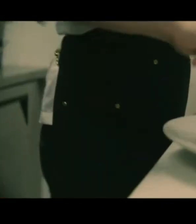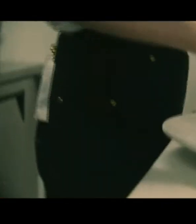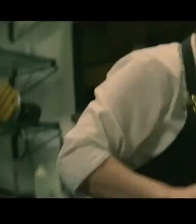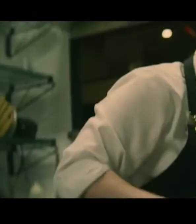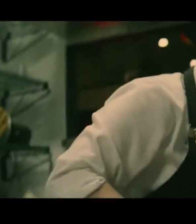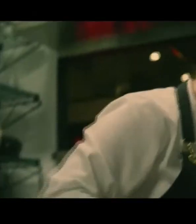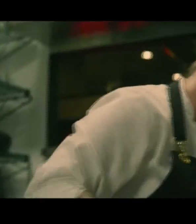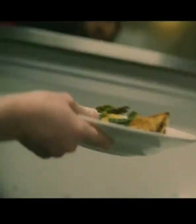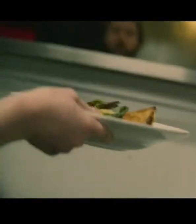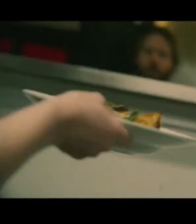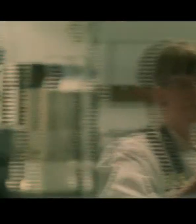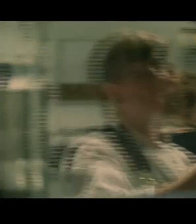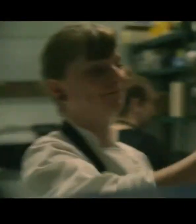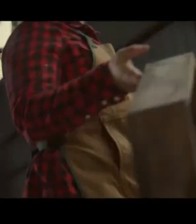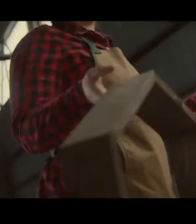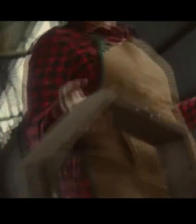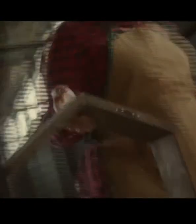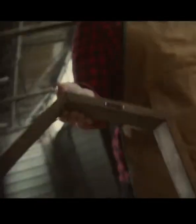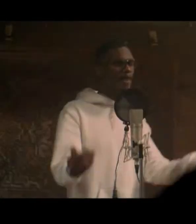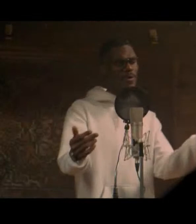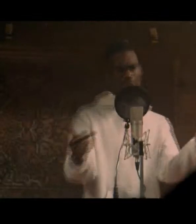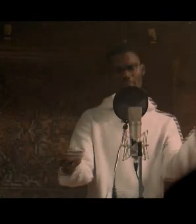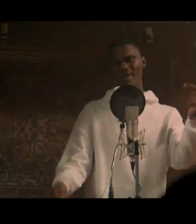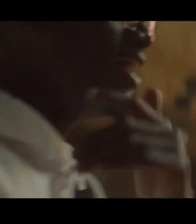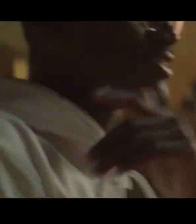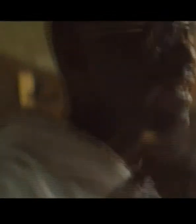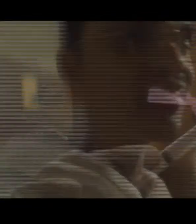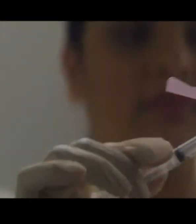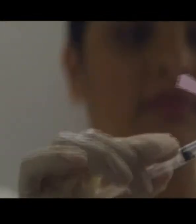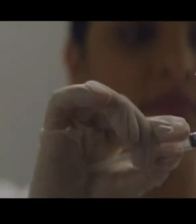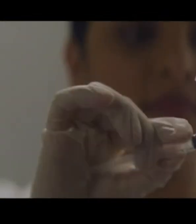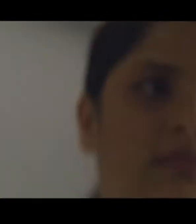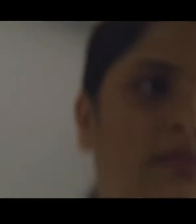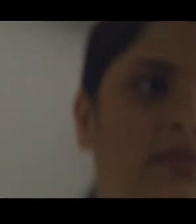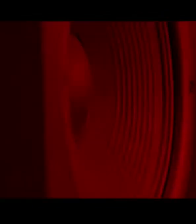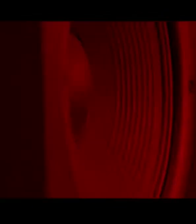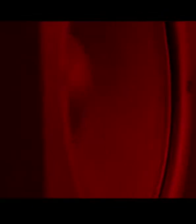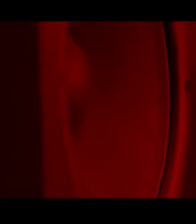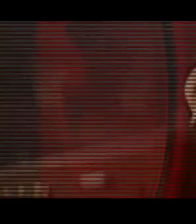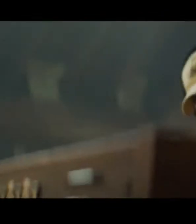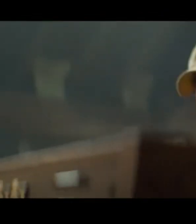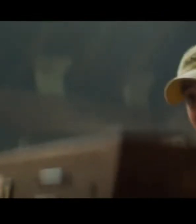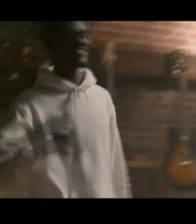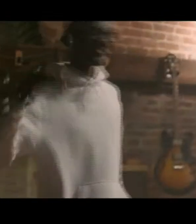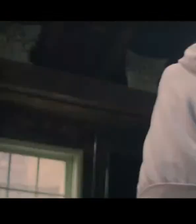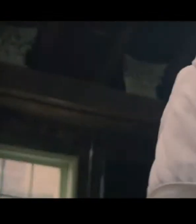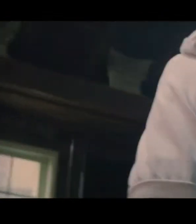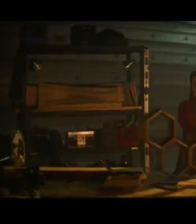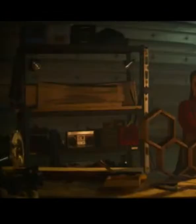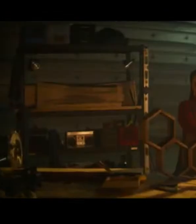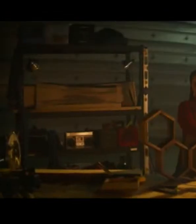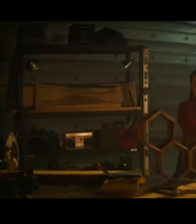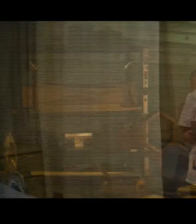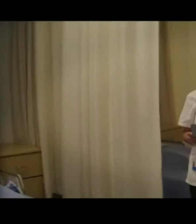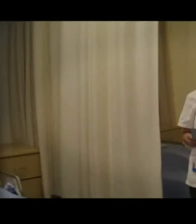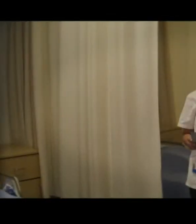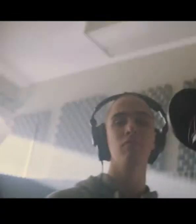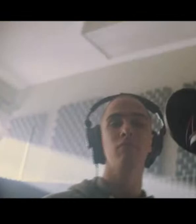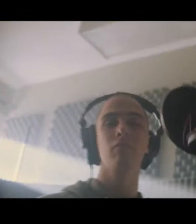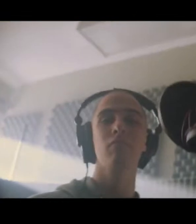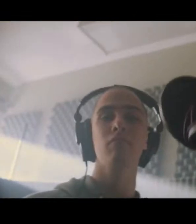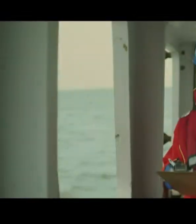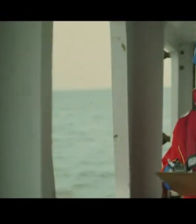We can't predict the future, but we can make it exactly what